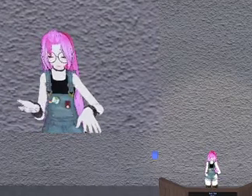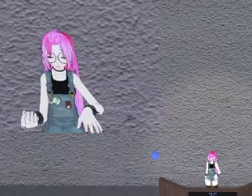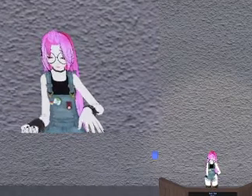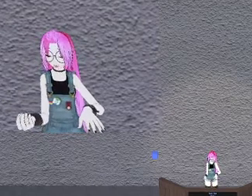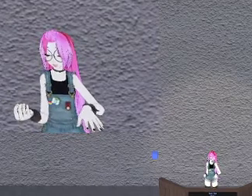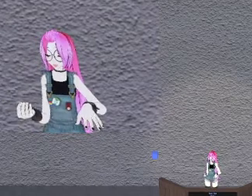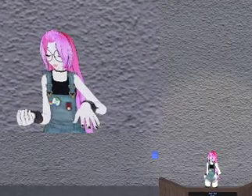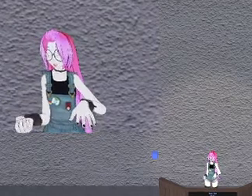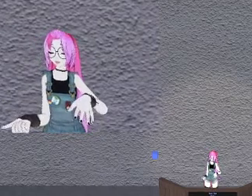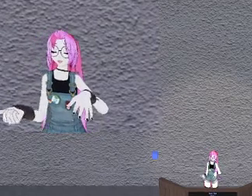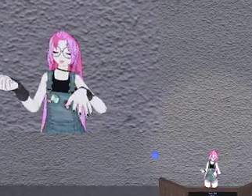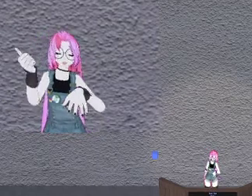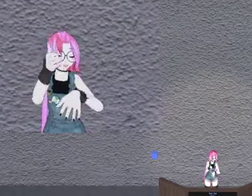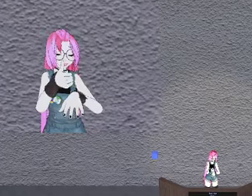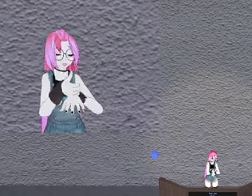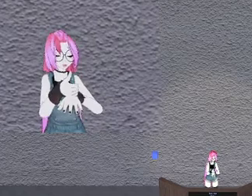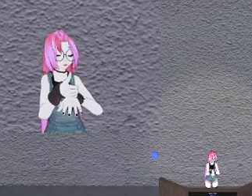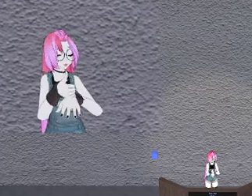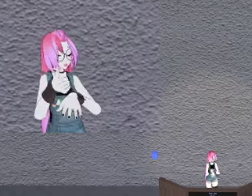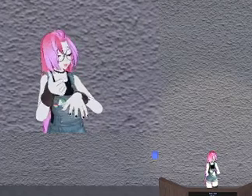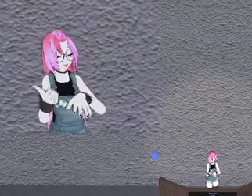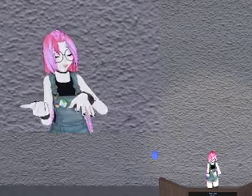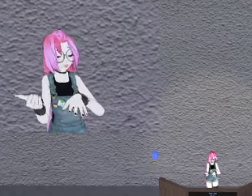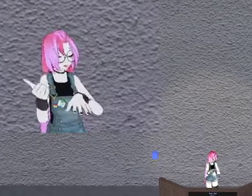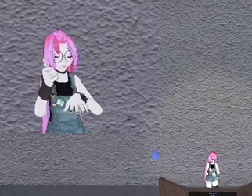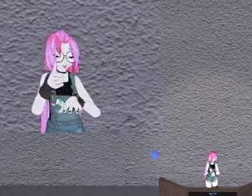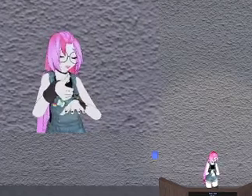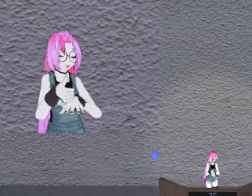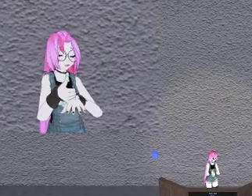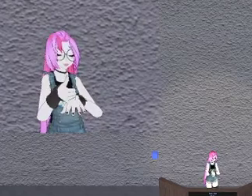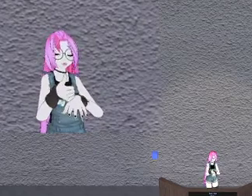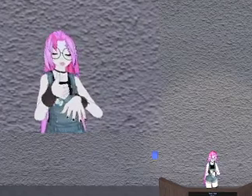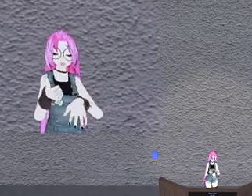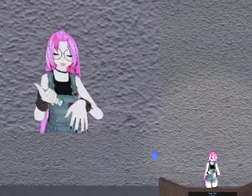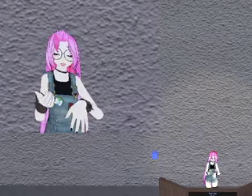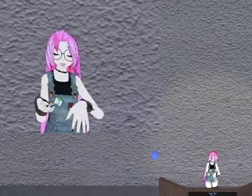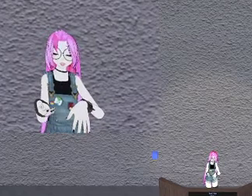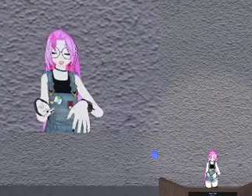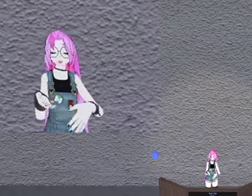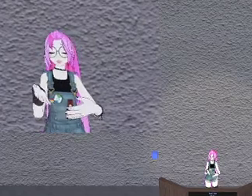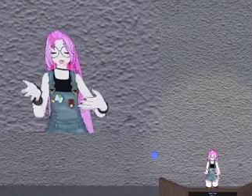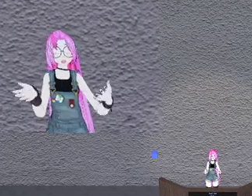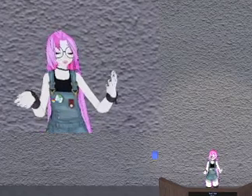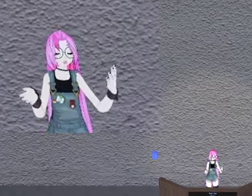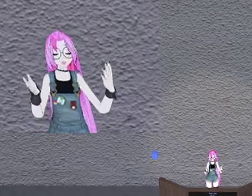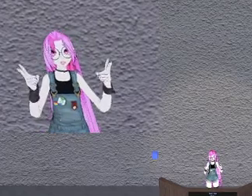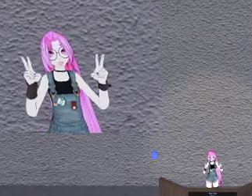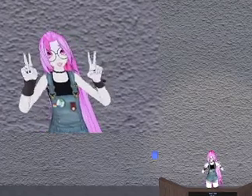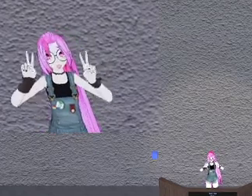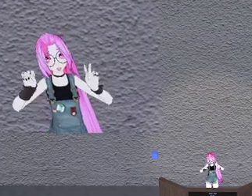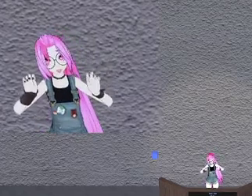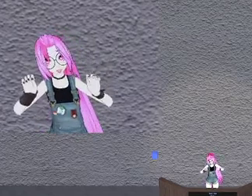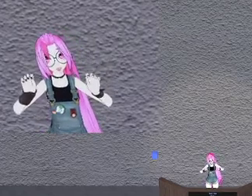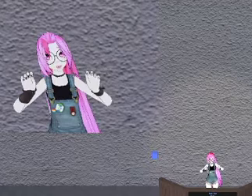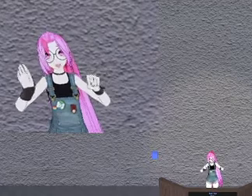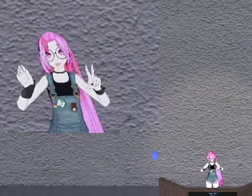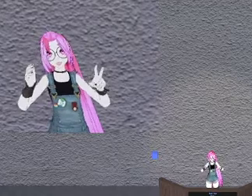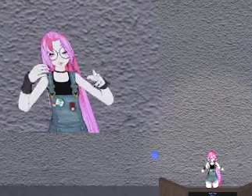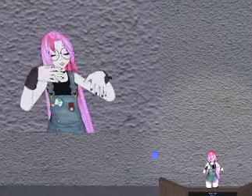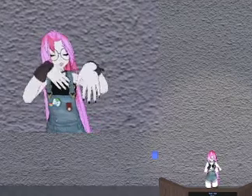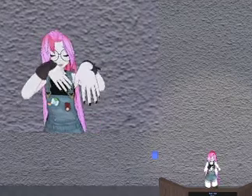have a bowl, you're setting it up. You have a plate, you're setting it up. So I've seen that as like if you're